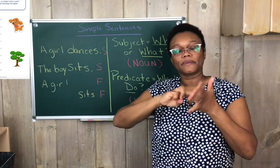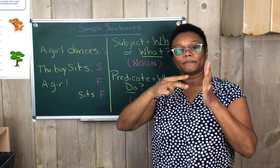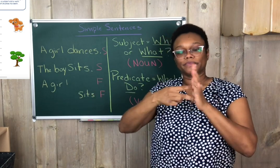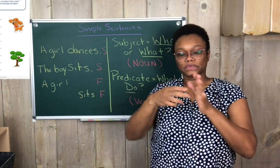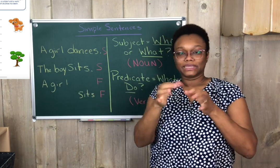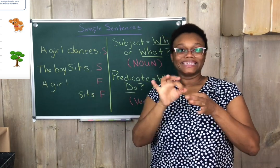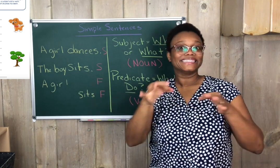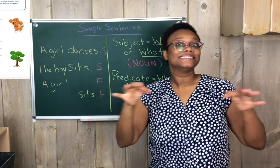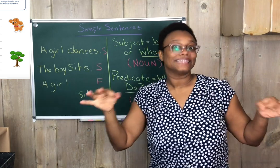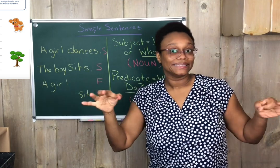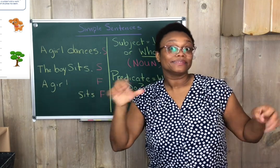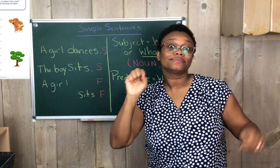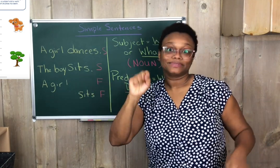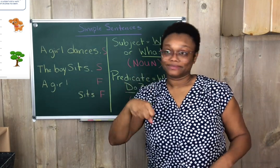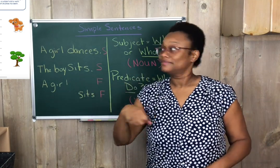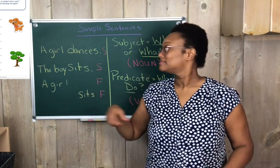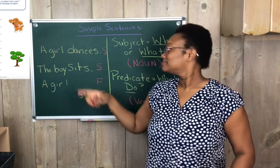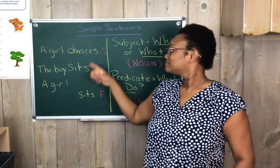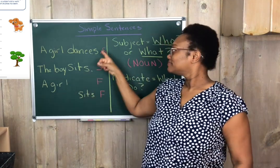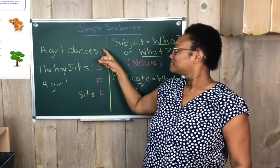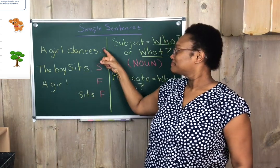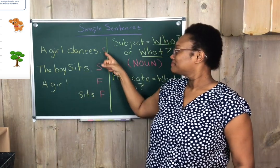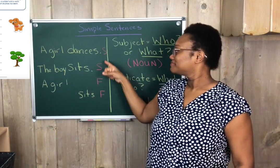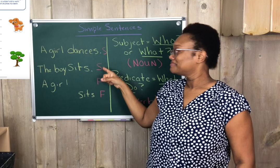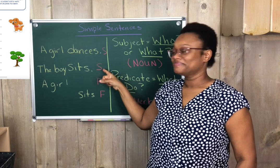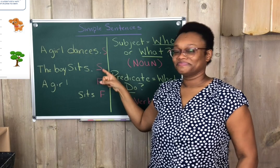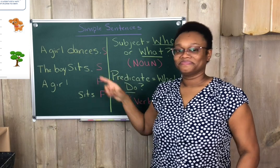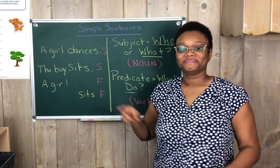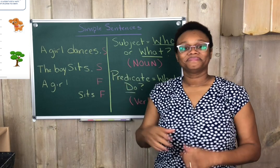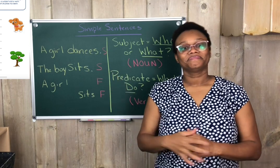write S, which means that it is a sentence.